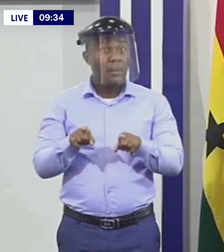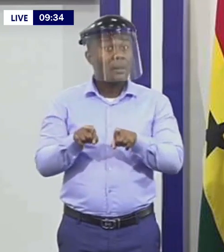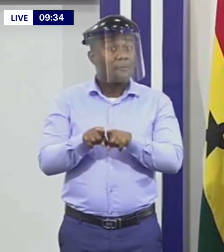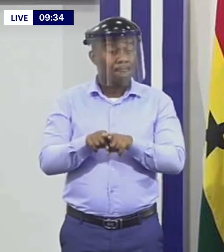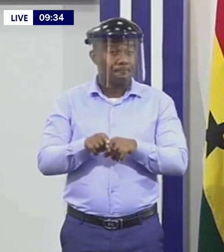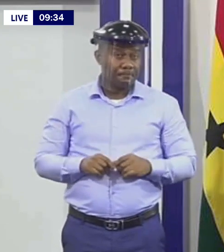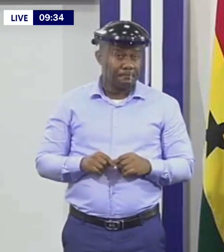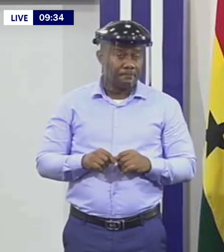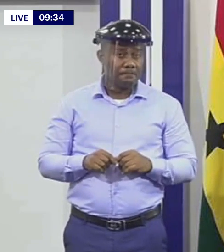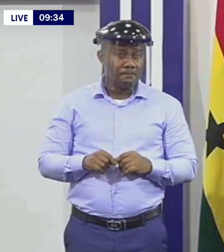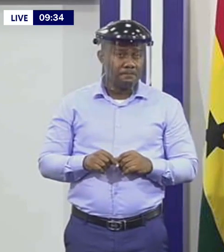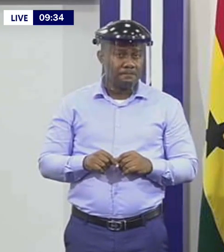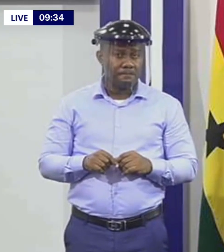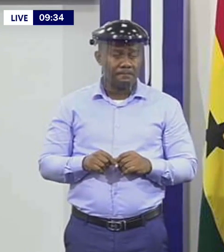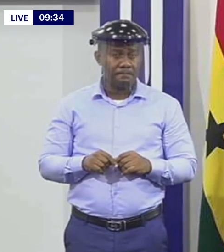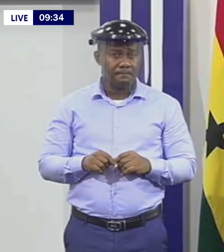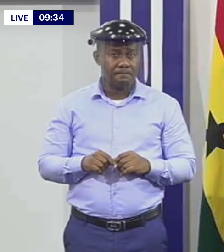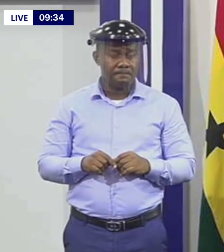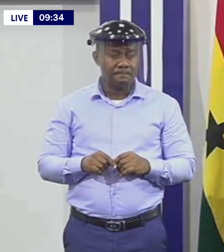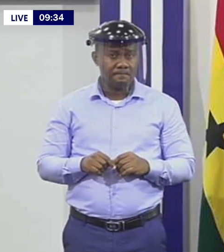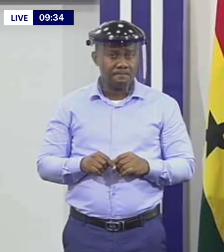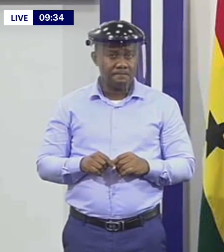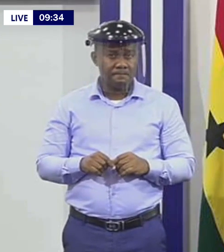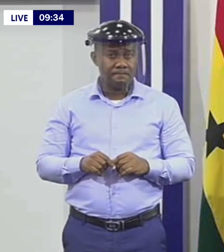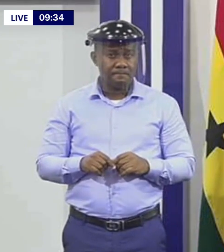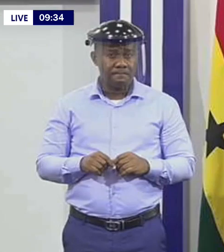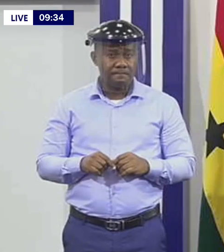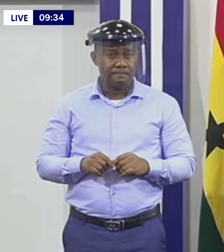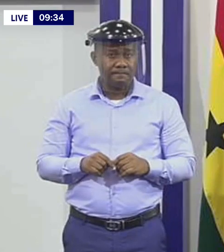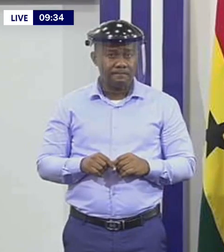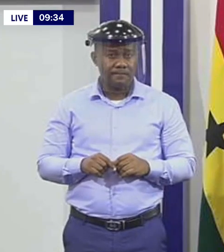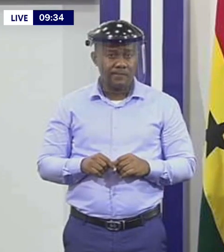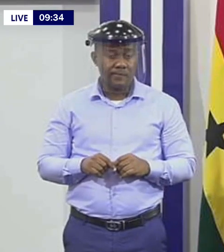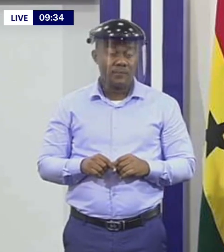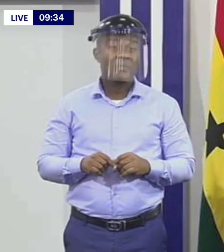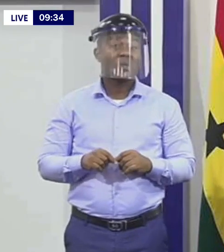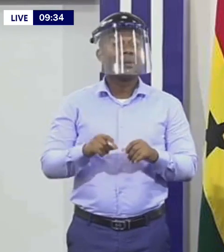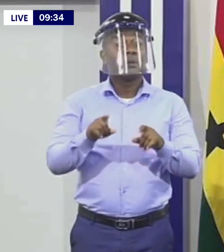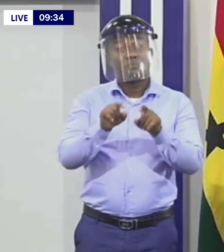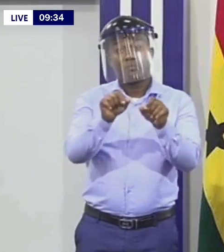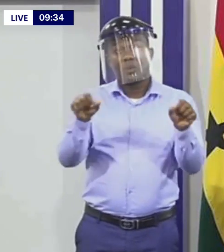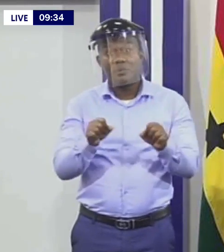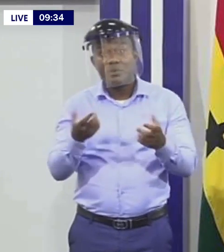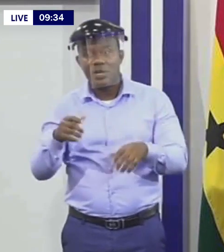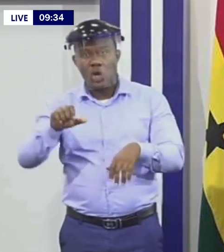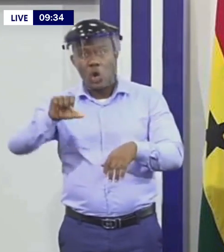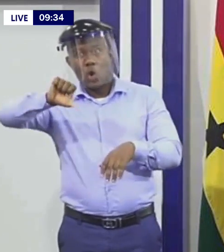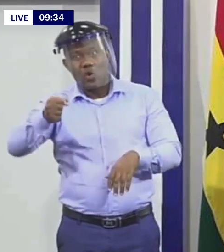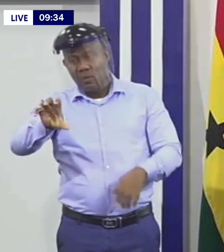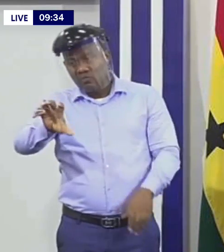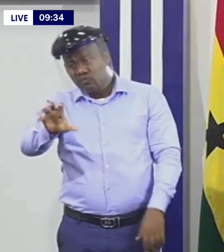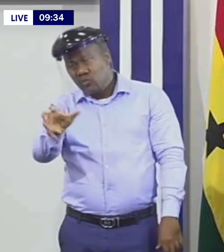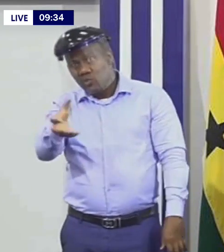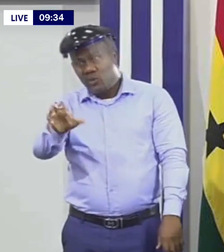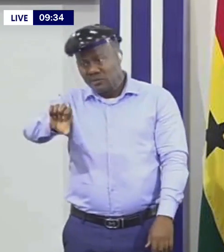bodies, which you call fomites, areas that can be common source of transmission like door handles,